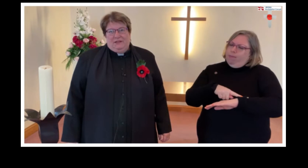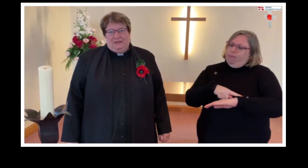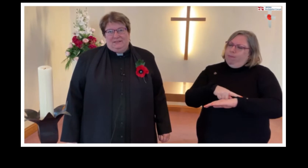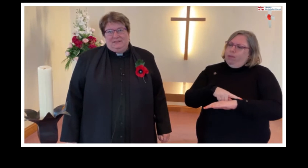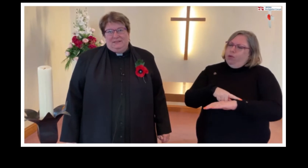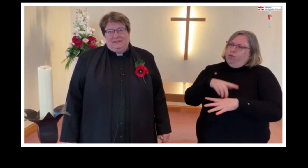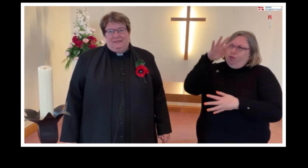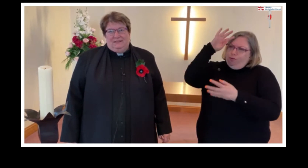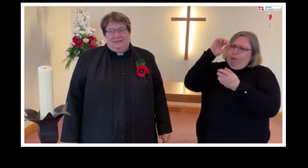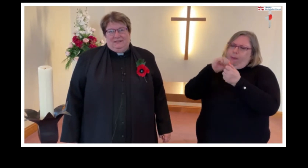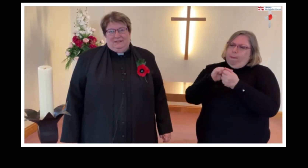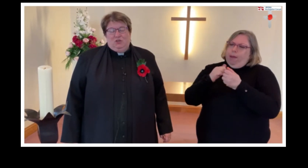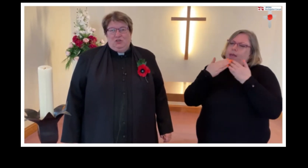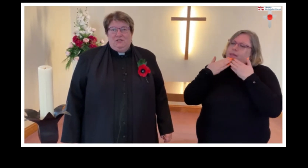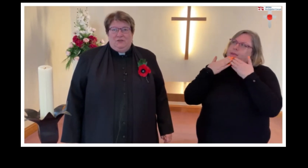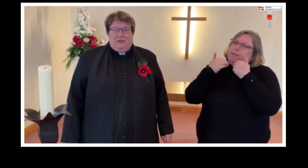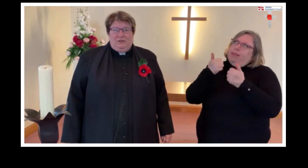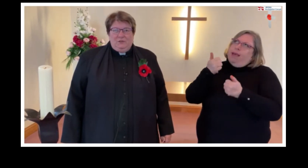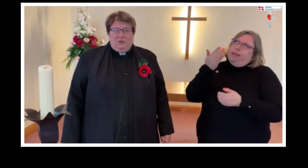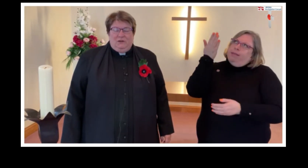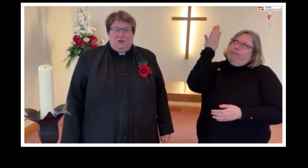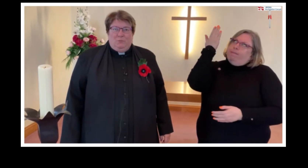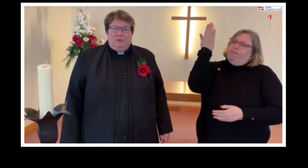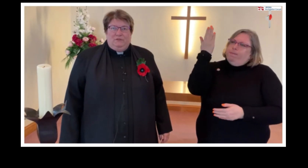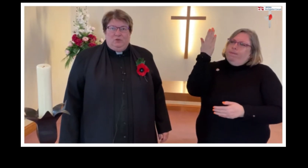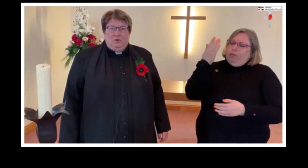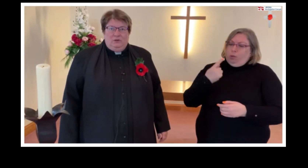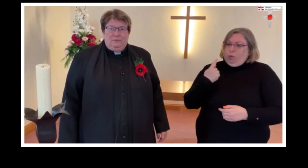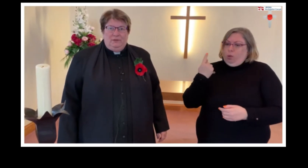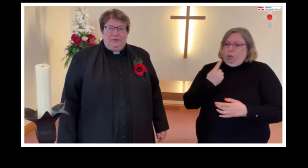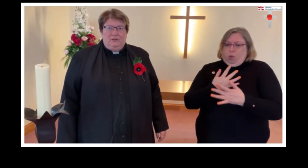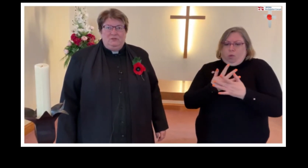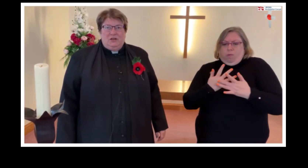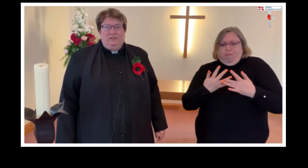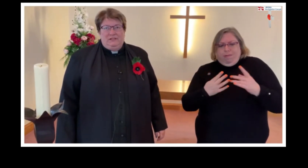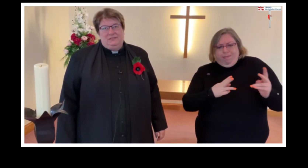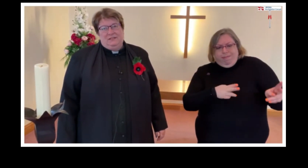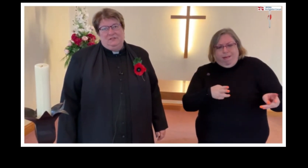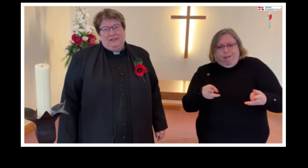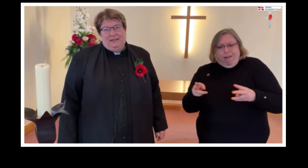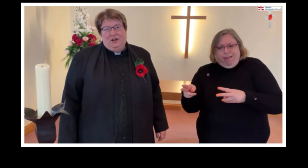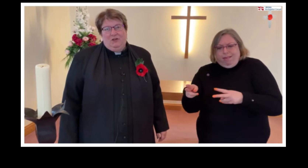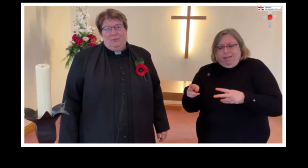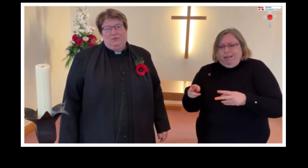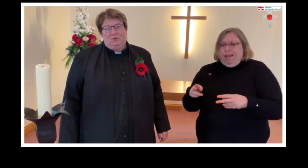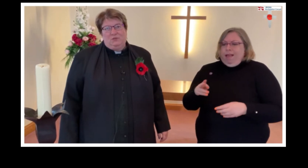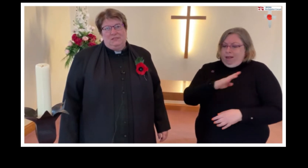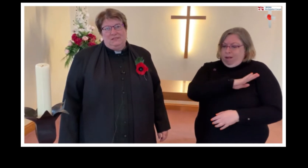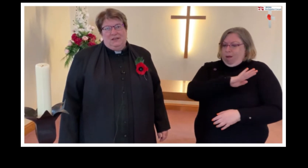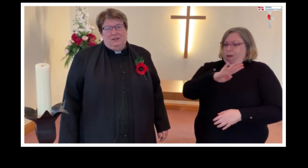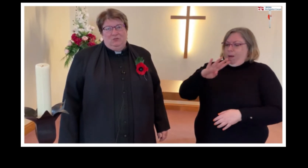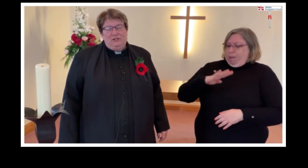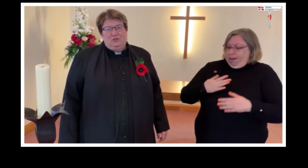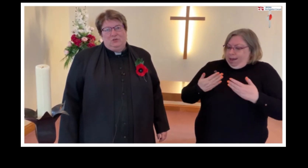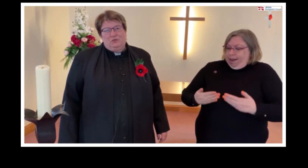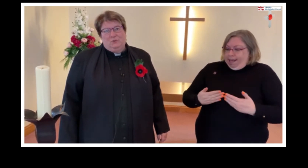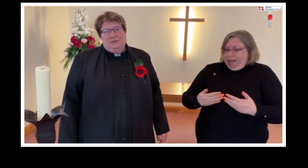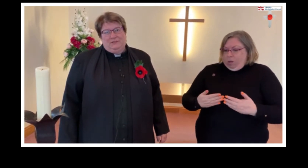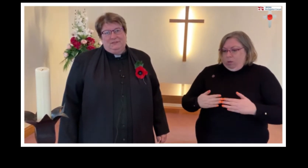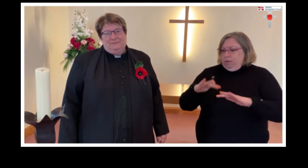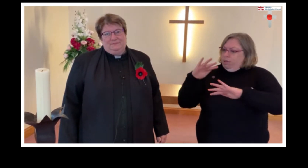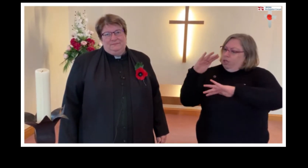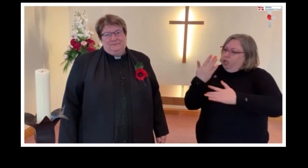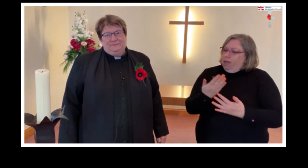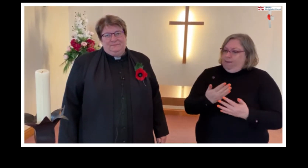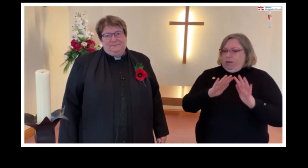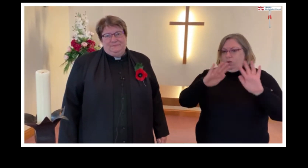to give thanks, not just for those who have gone before, but those currently serving in our armed forces right across the